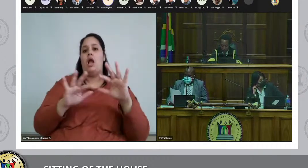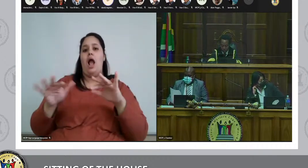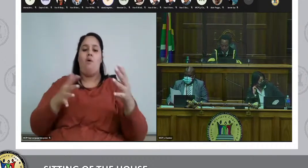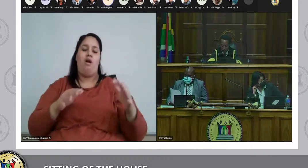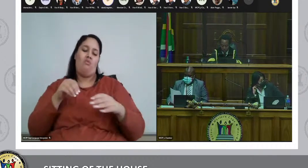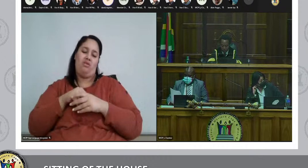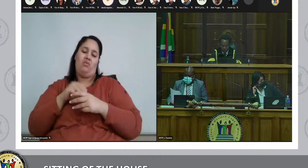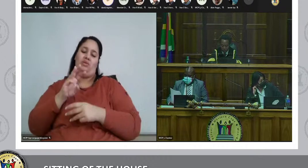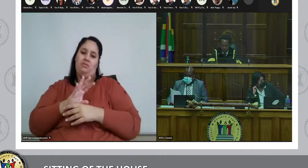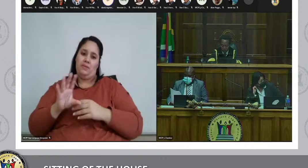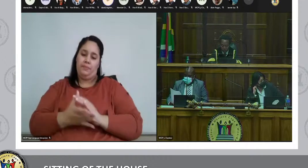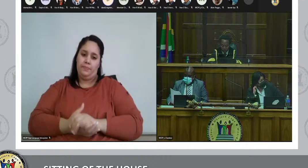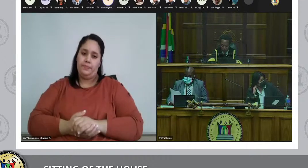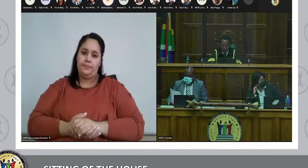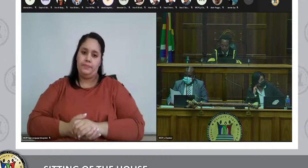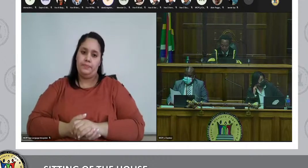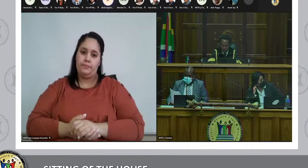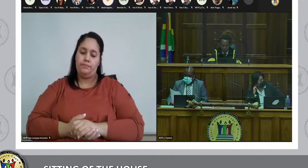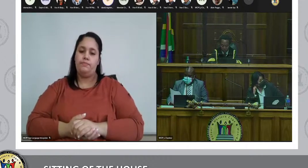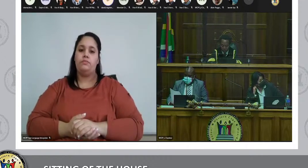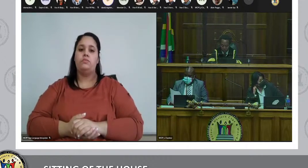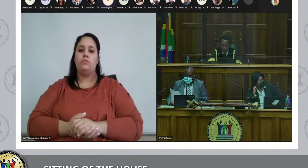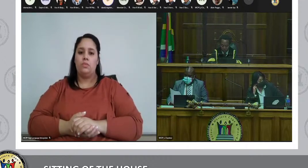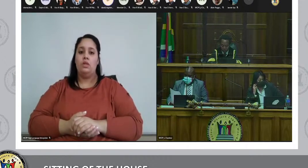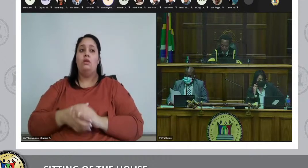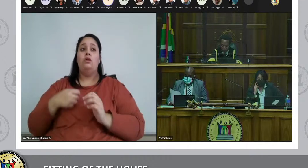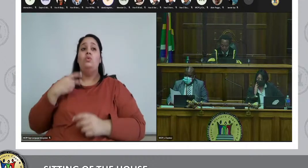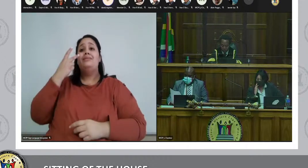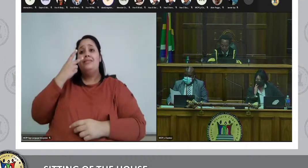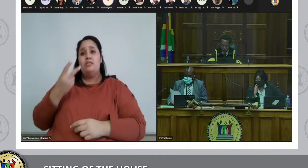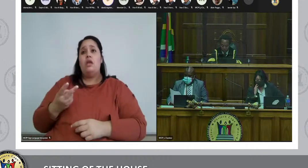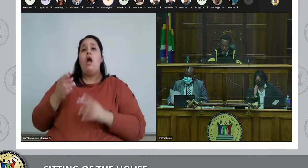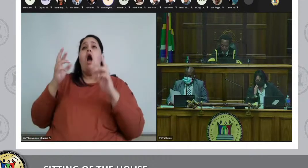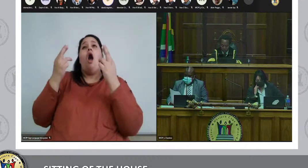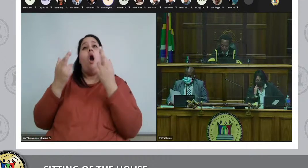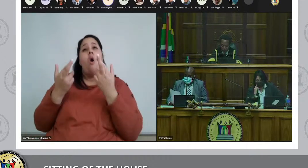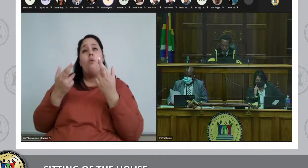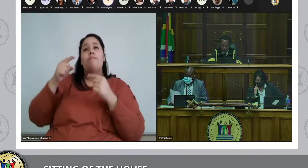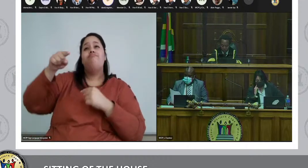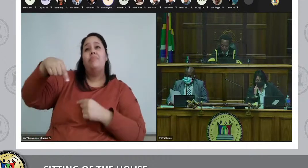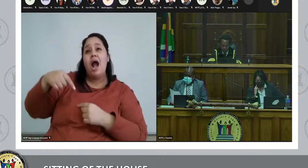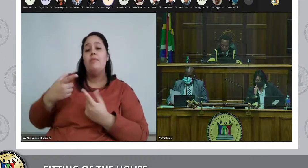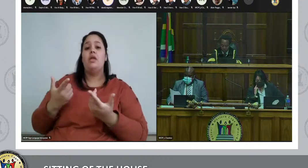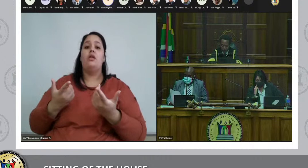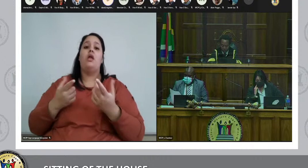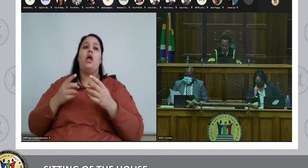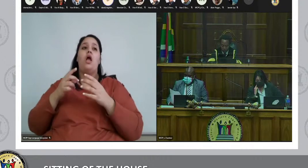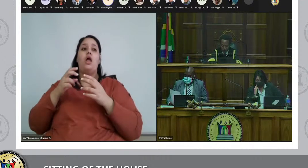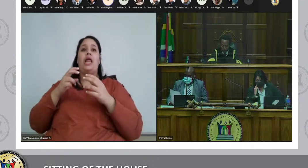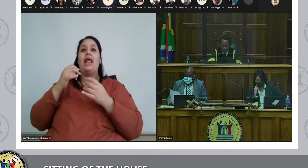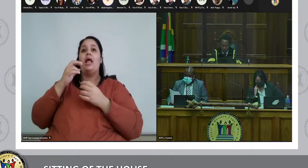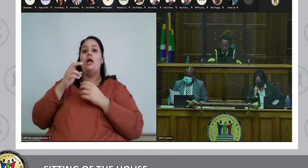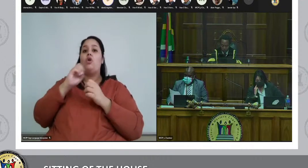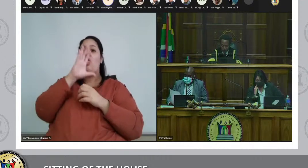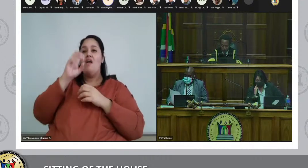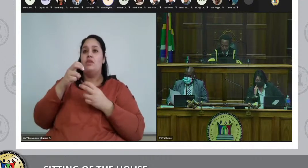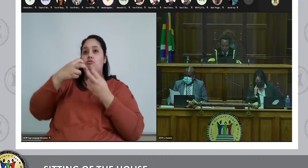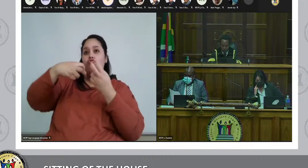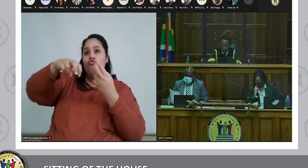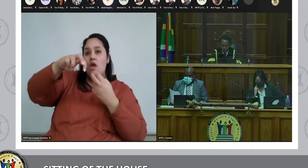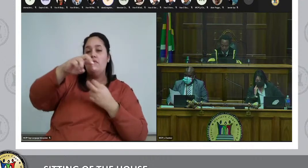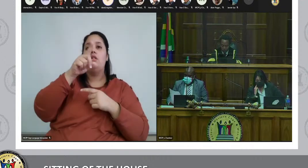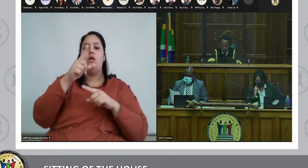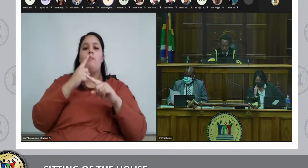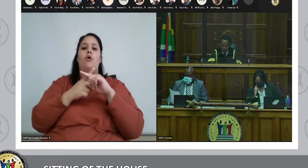Cape. But there has been a glimmer of hope and an upswing in domestic travel that has had a positive impact on the